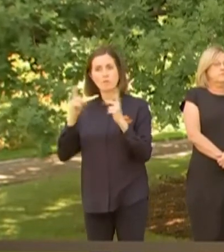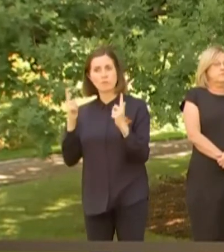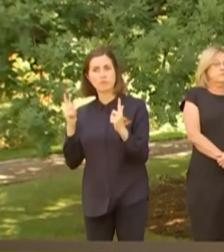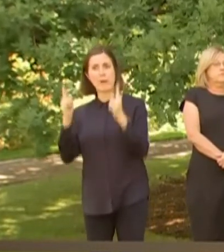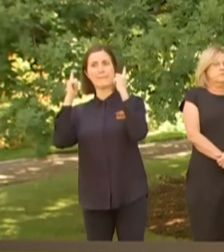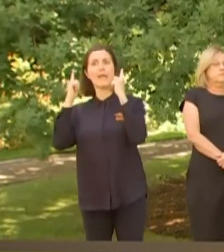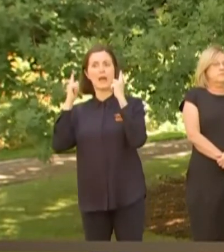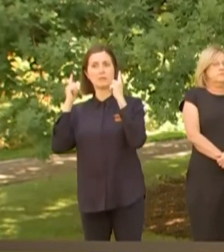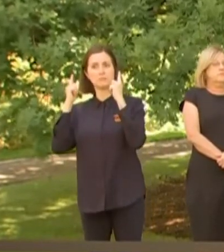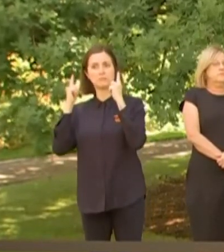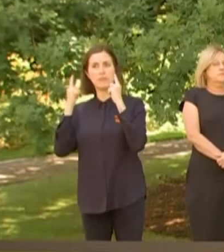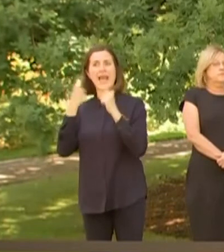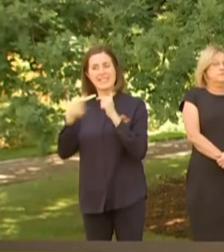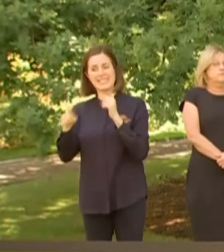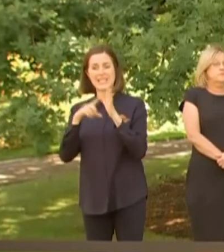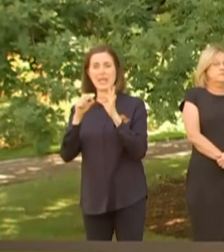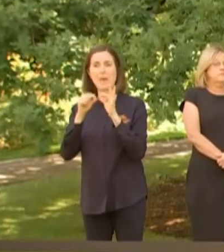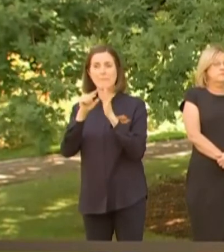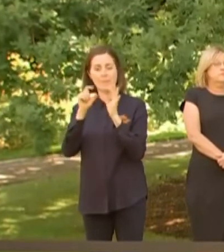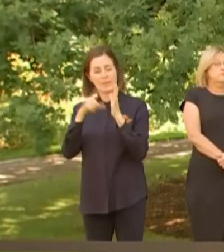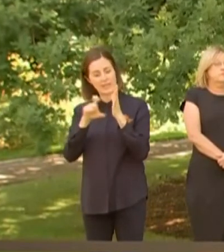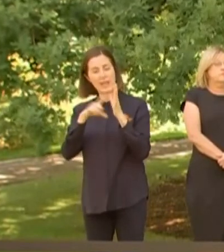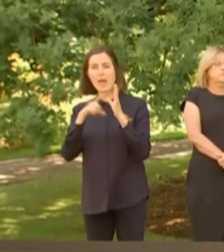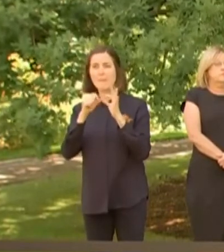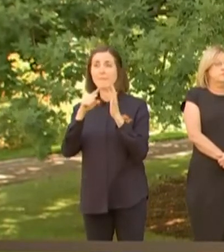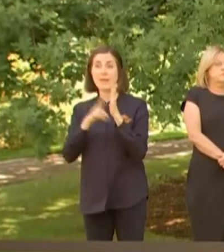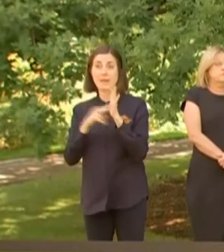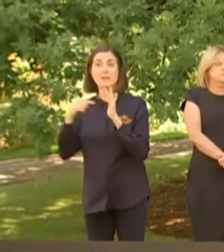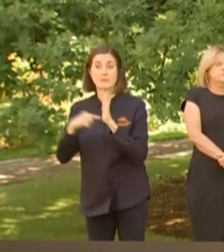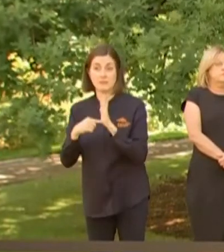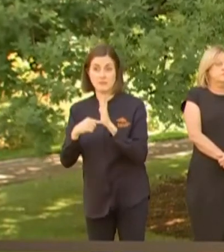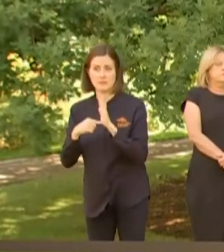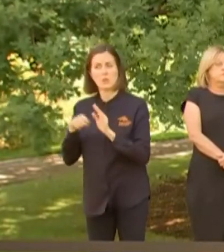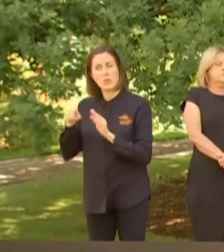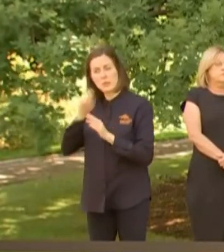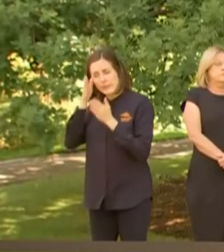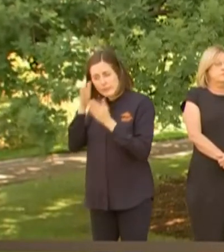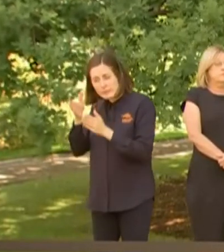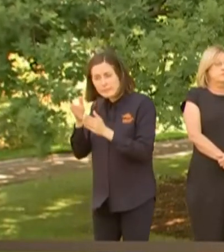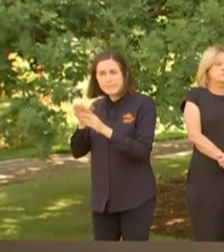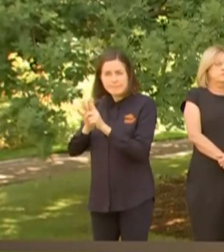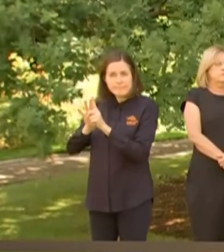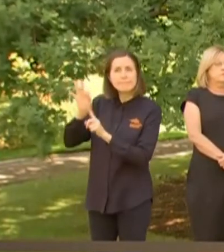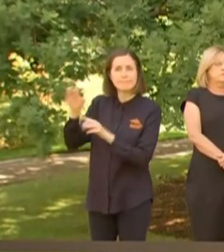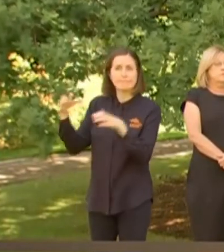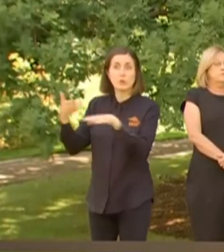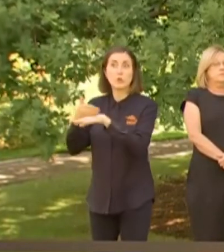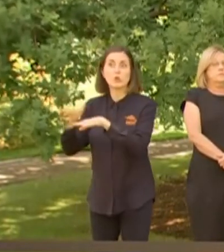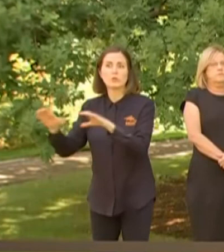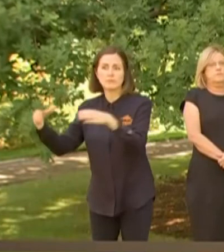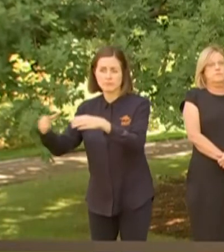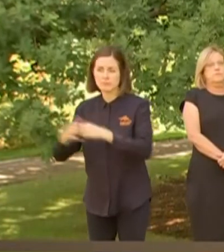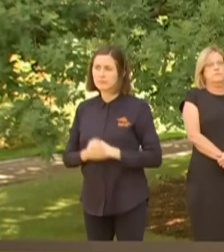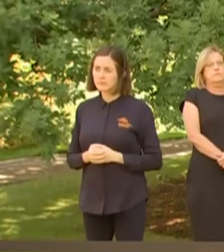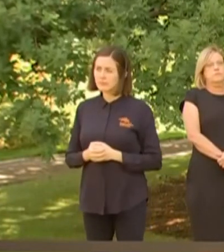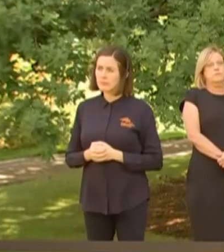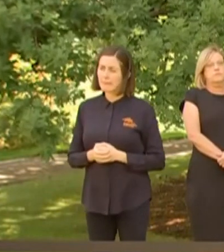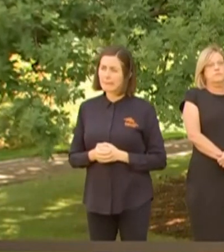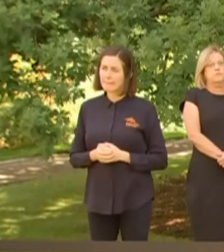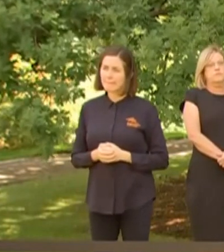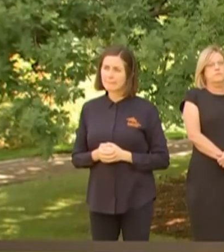sure that reform is delivered rather than managing the content of that, if you like. Is there a concern that similar